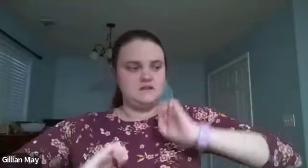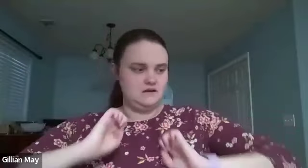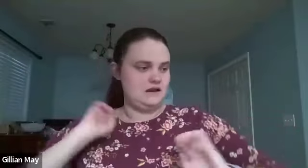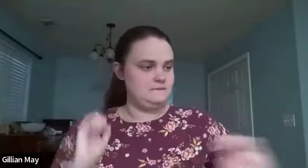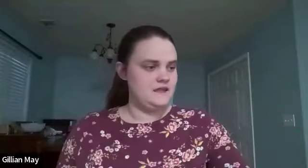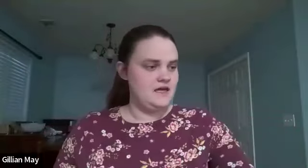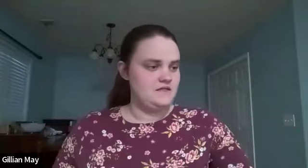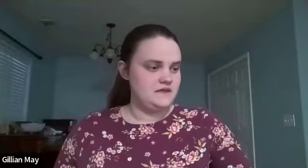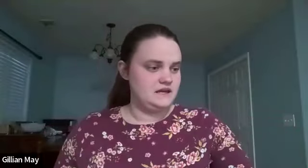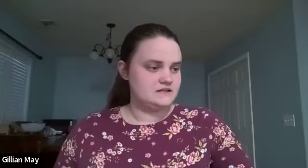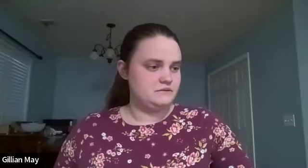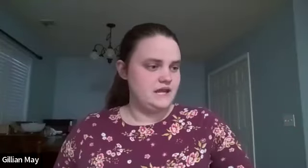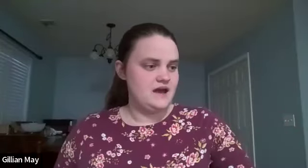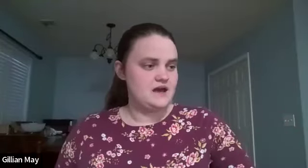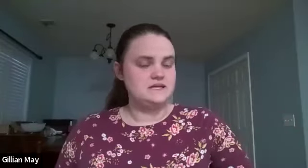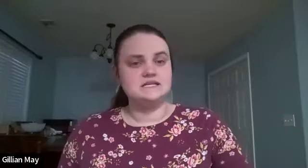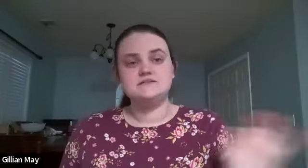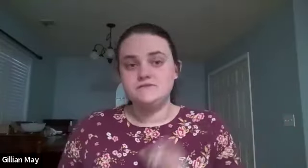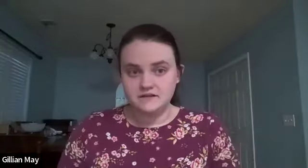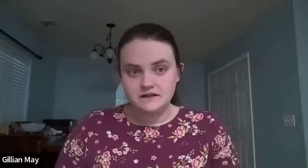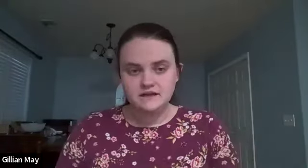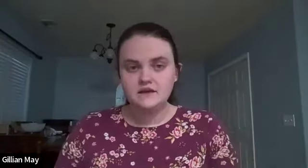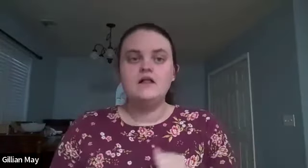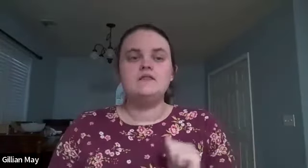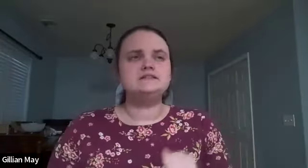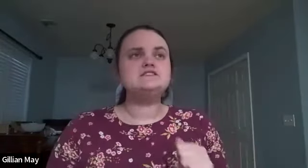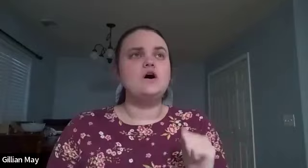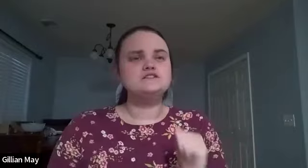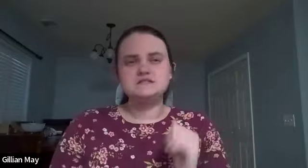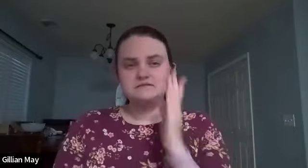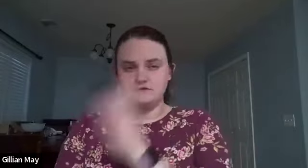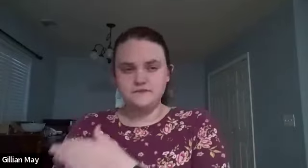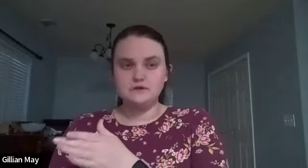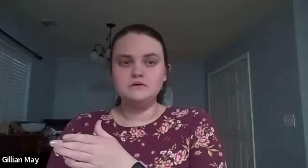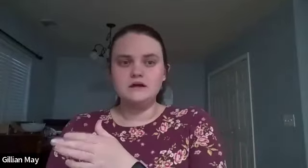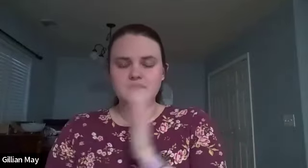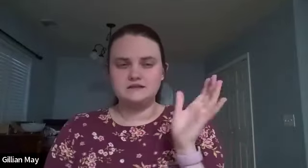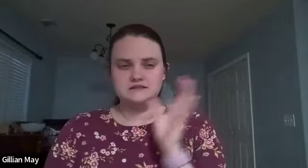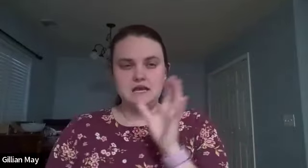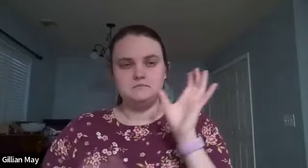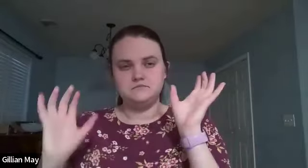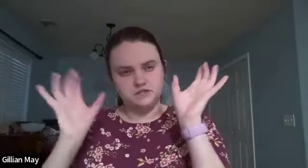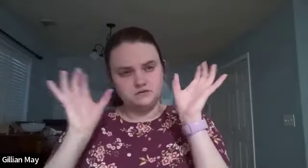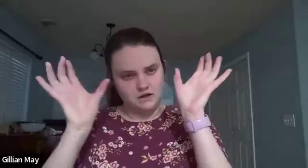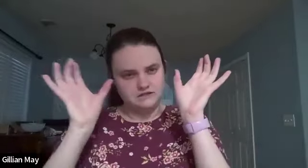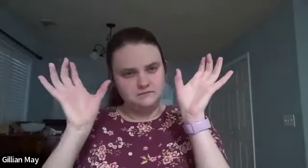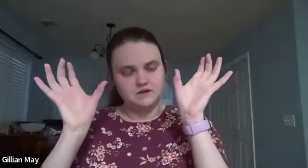All right. The next one we have is feeling. This is also the sign for feel in that same general concept of